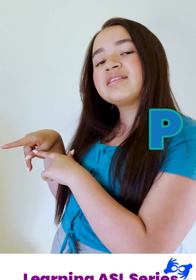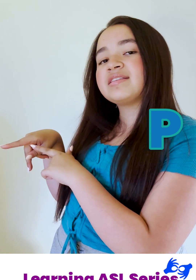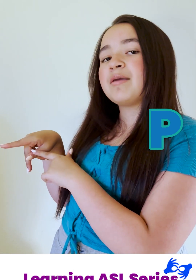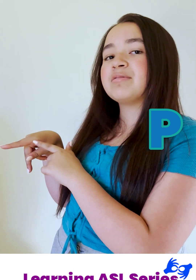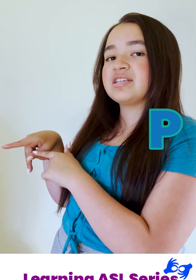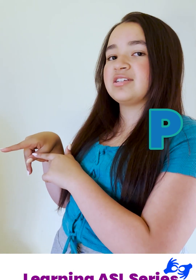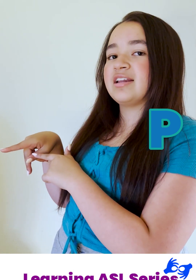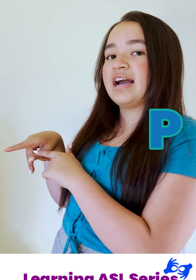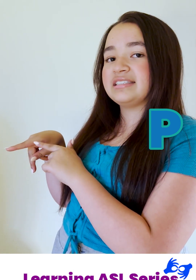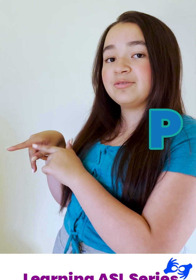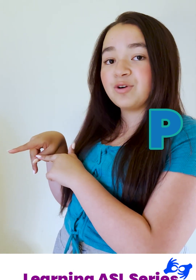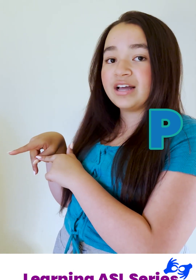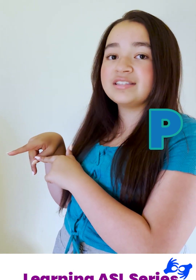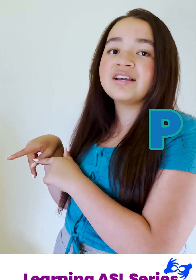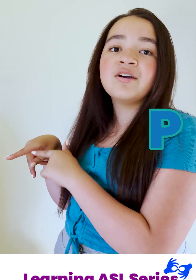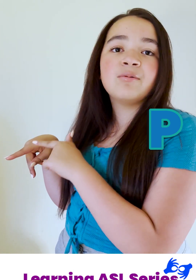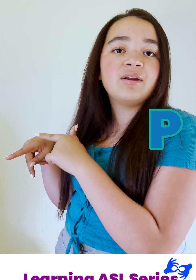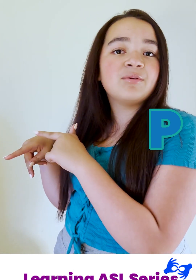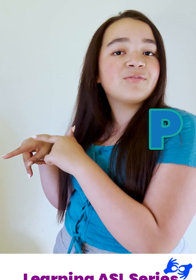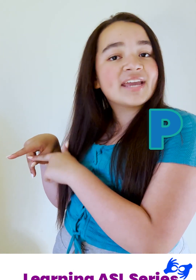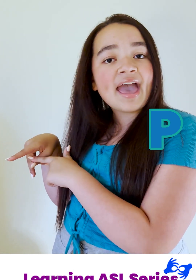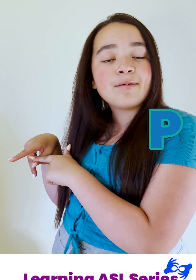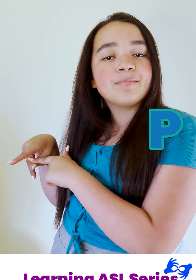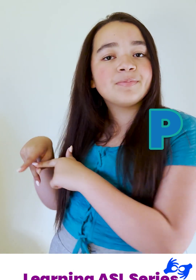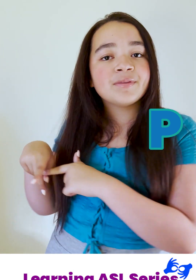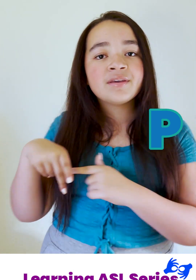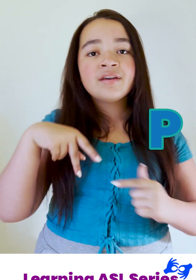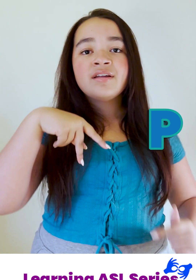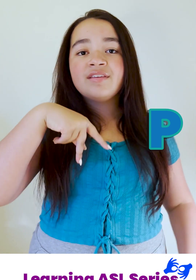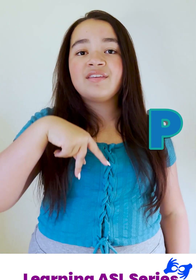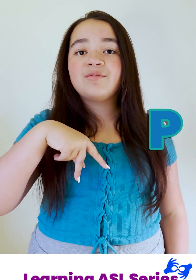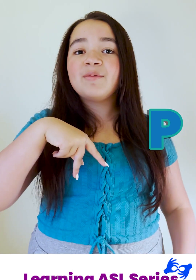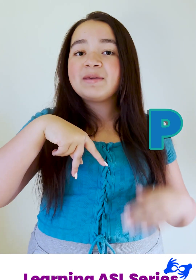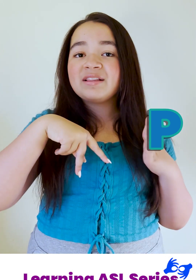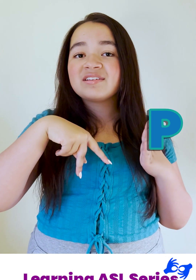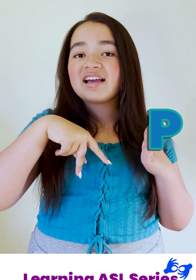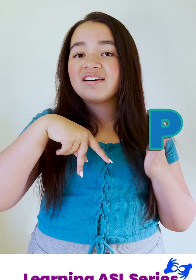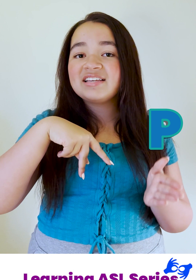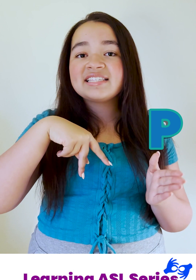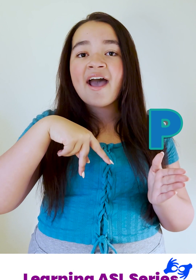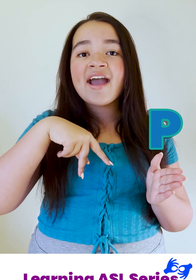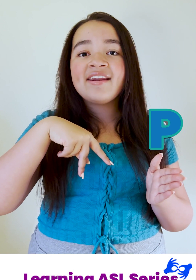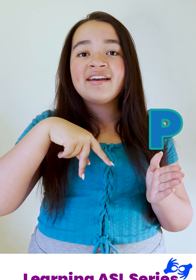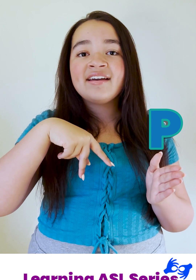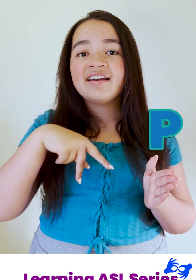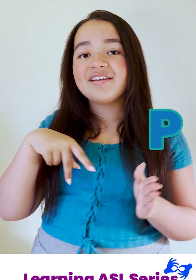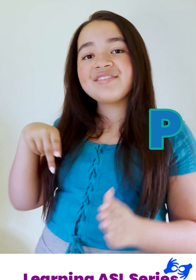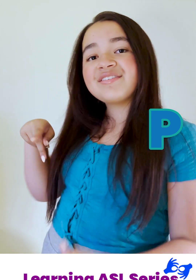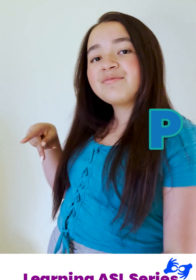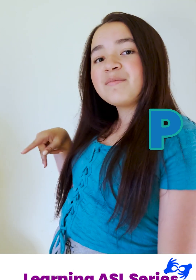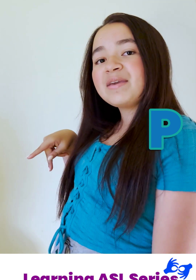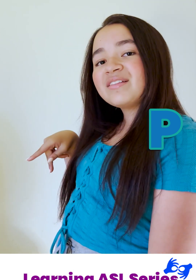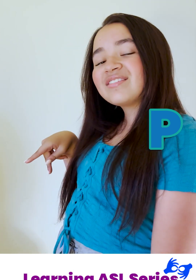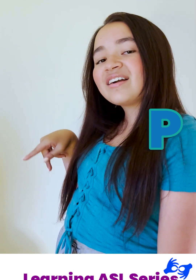same position as it was when it was for K. This is what P looks like on this side, and this is what P looks like on that